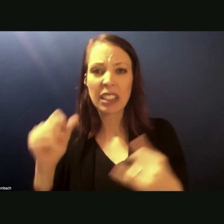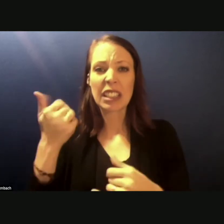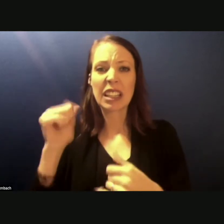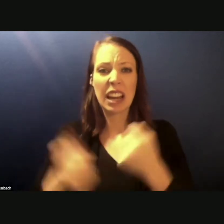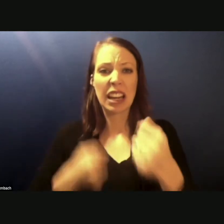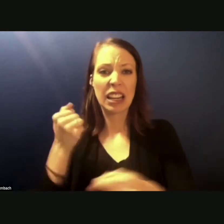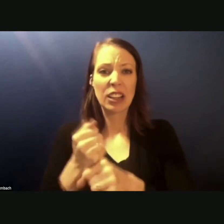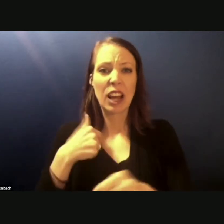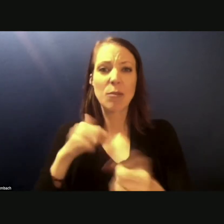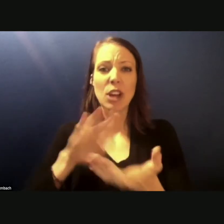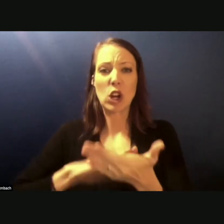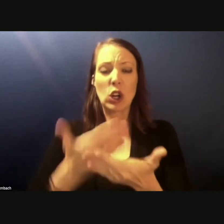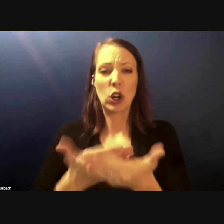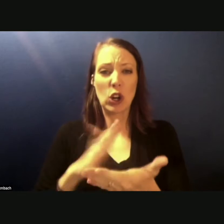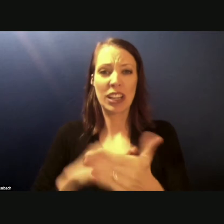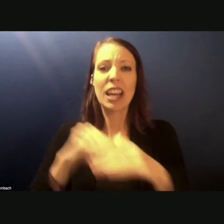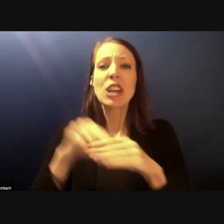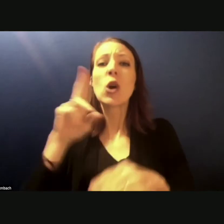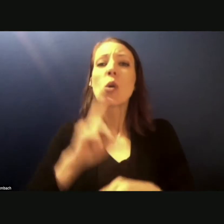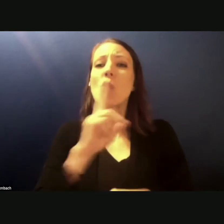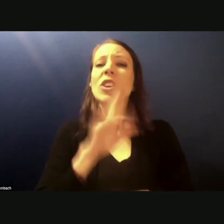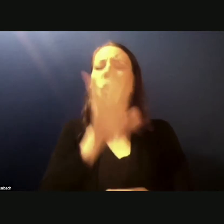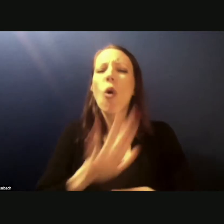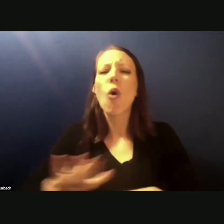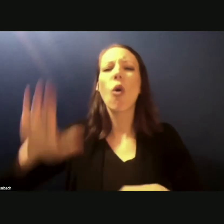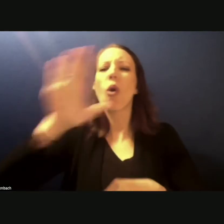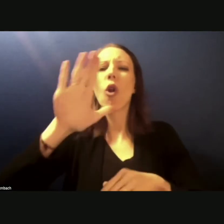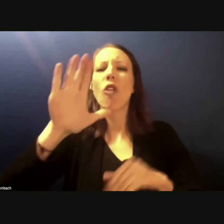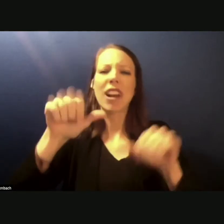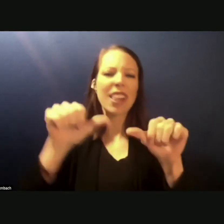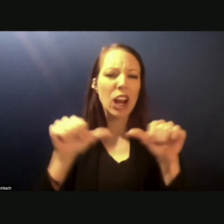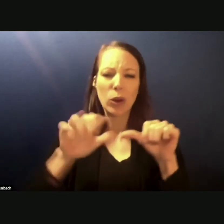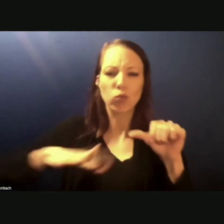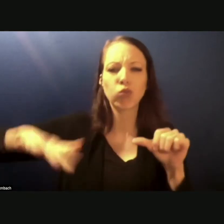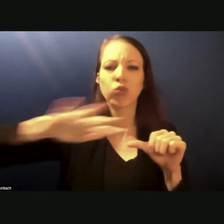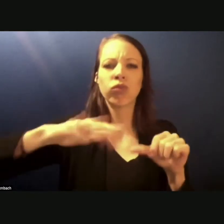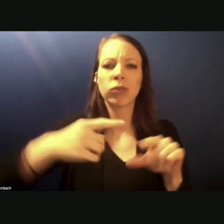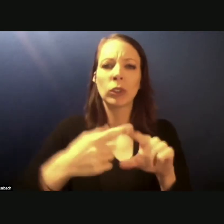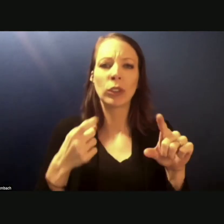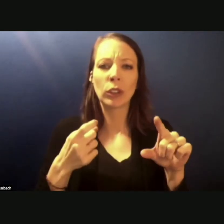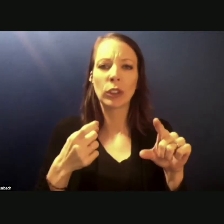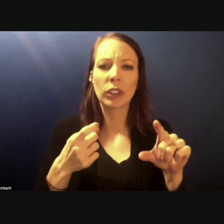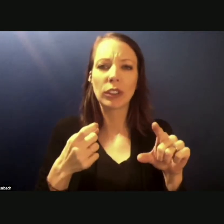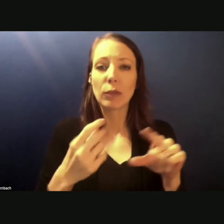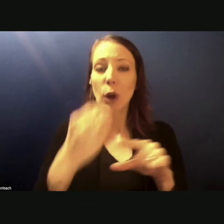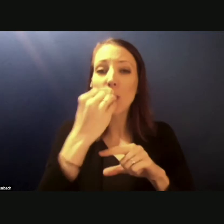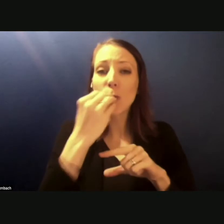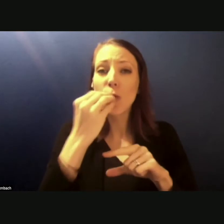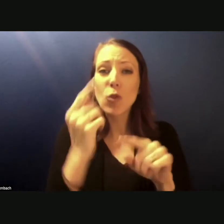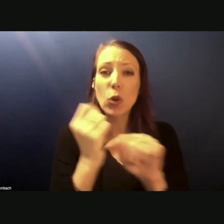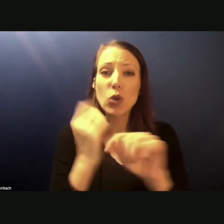years in restaurants all over the area, from short order food trucks to